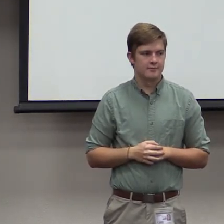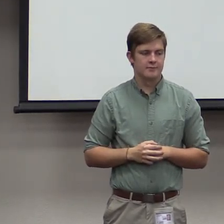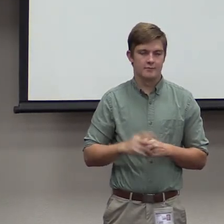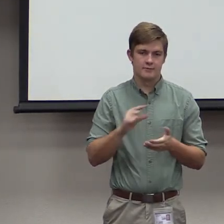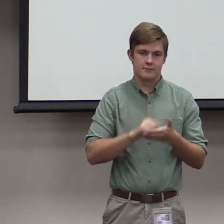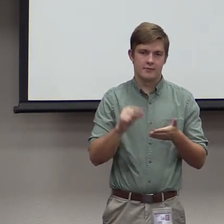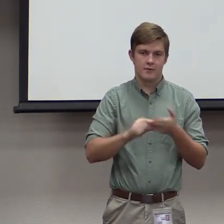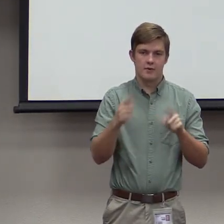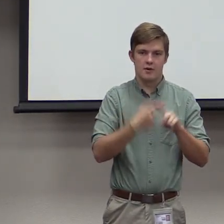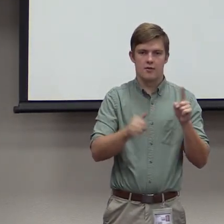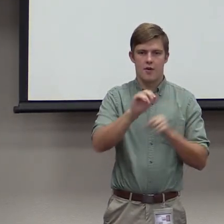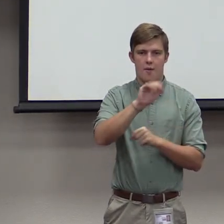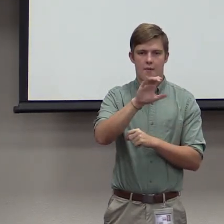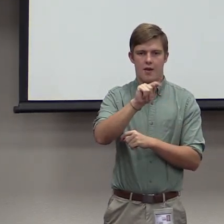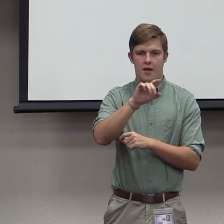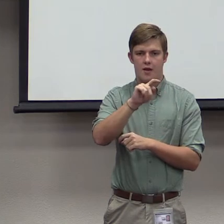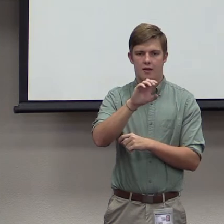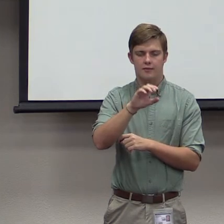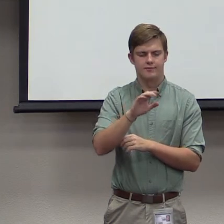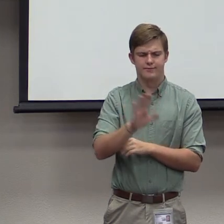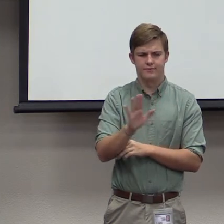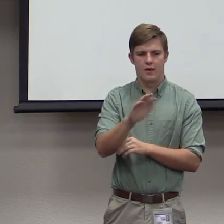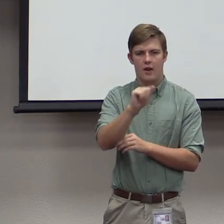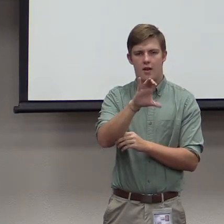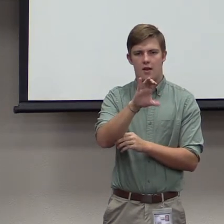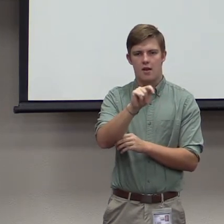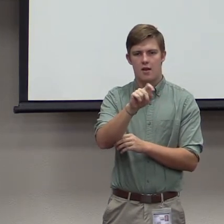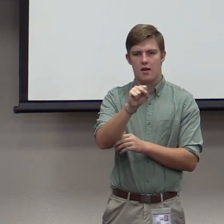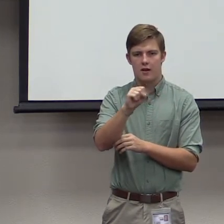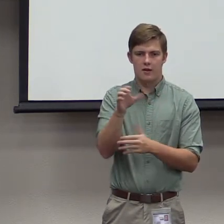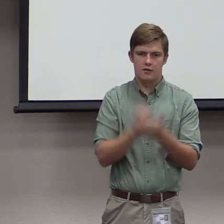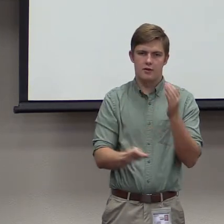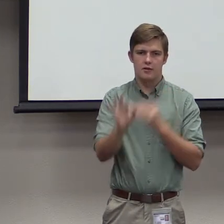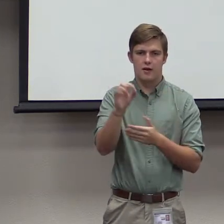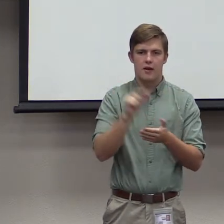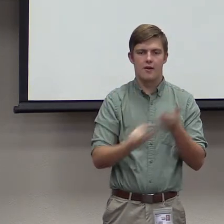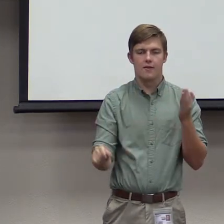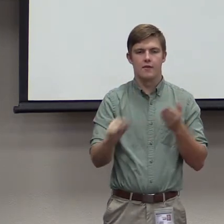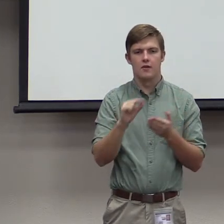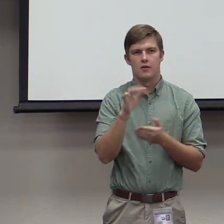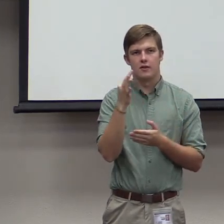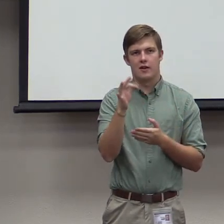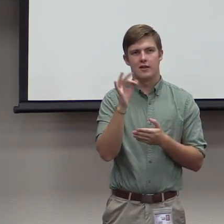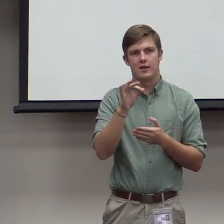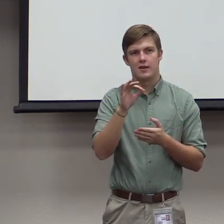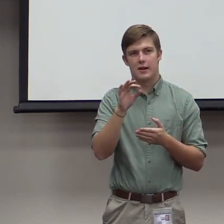I want to read from Acts chapter 9, verse 19b and 20.